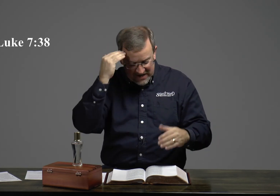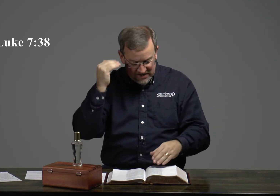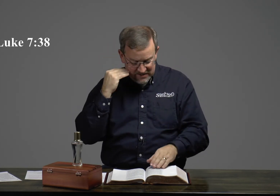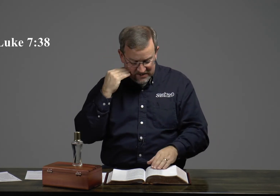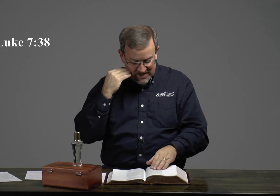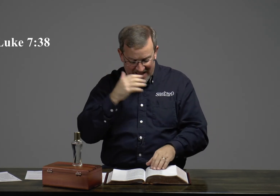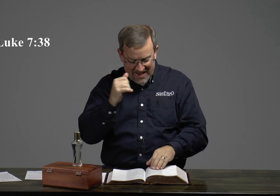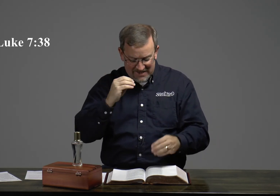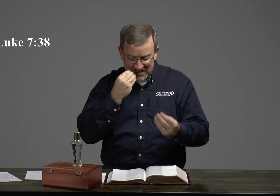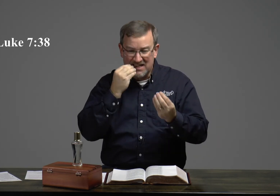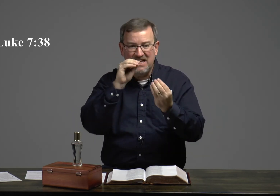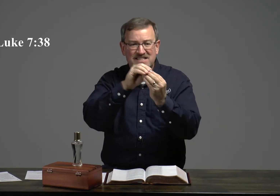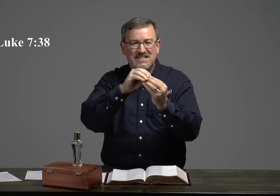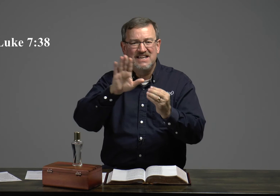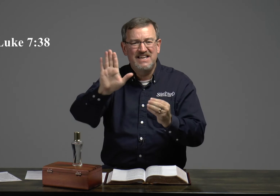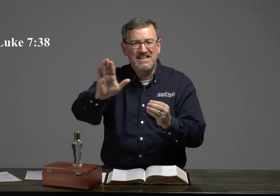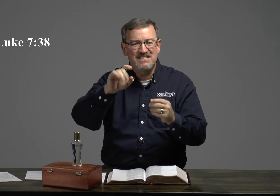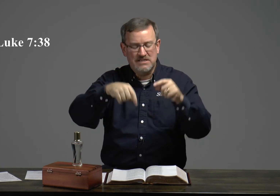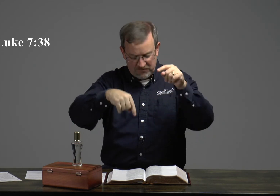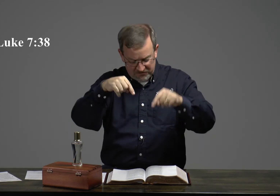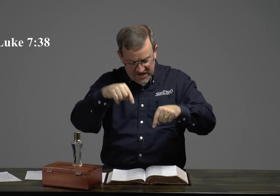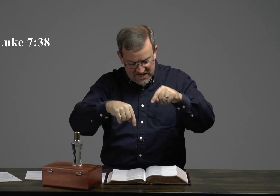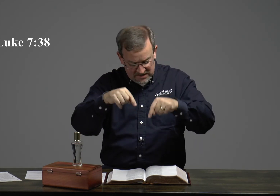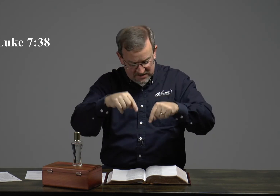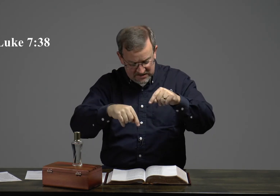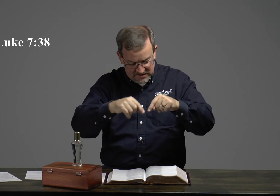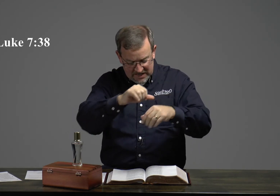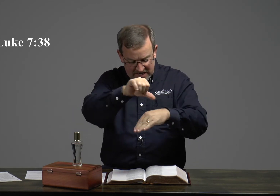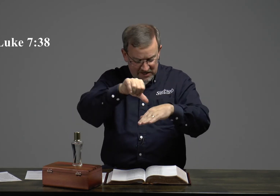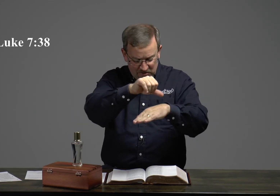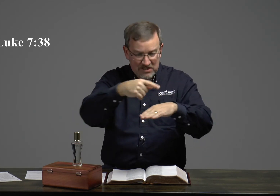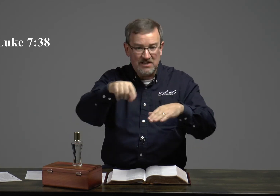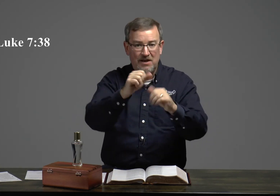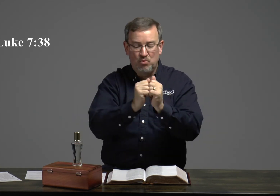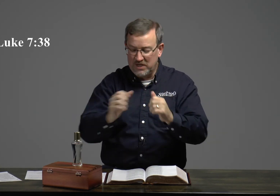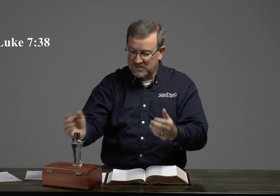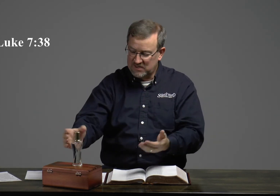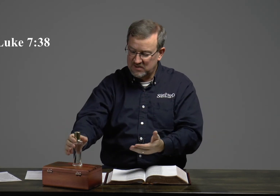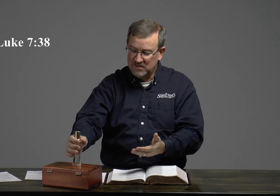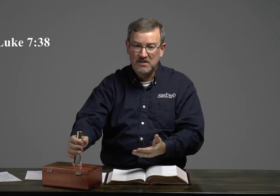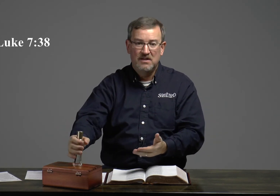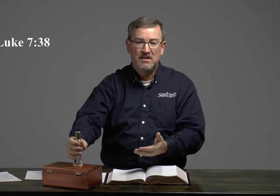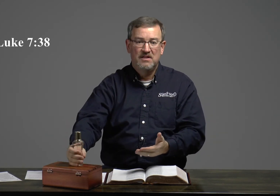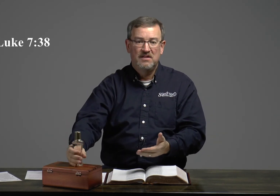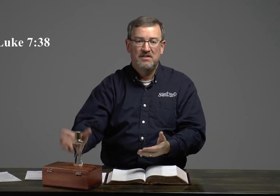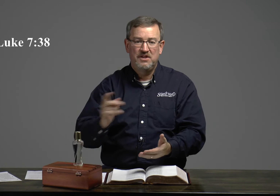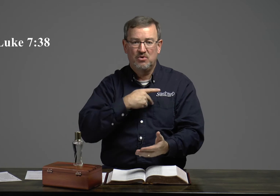head, and kissed his feet, and anointed them with the